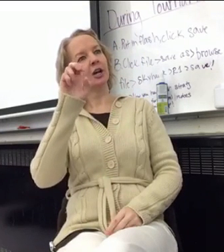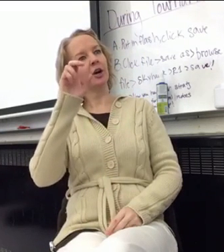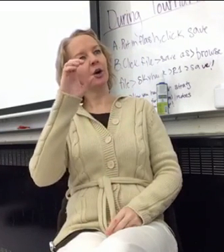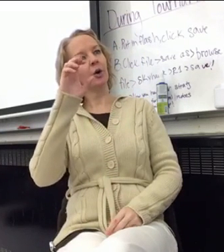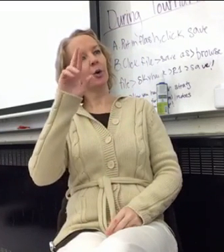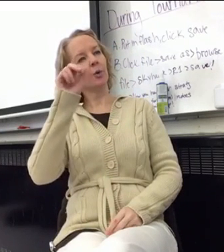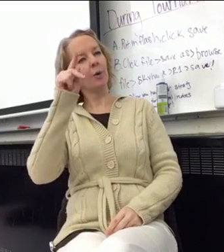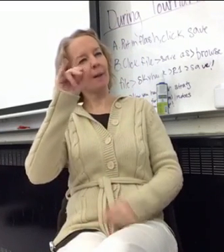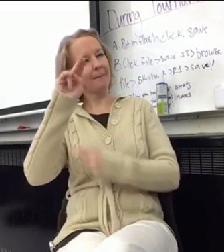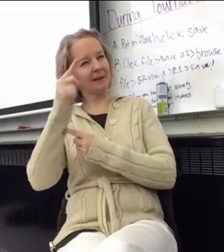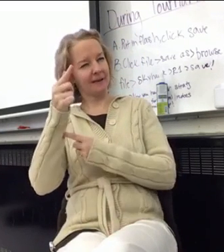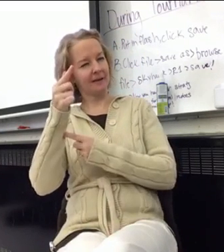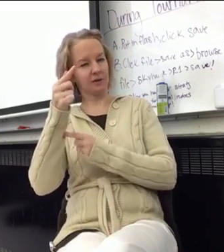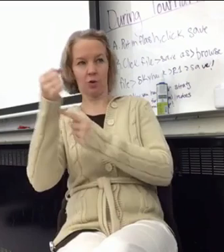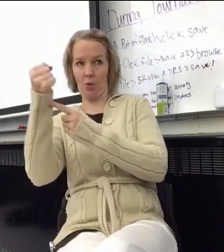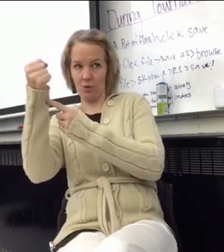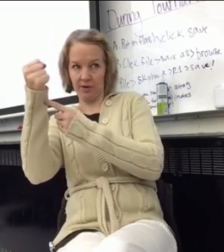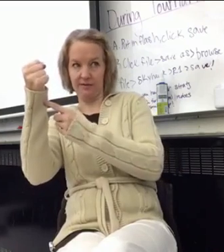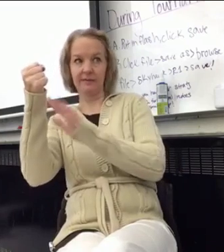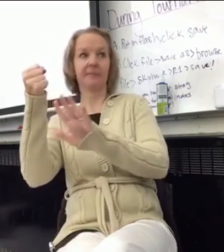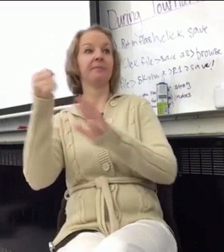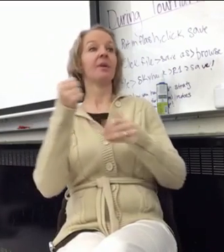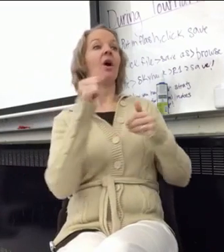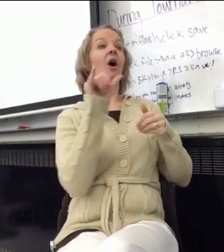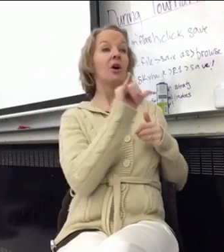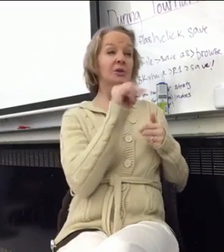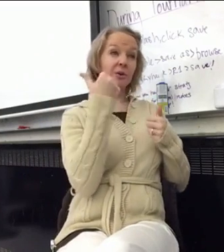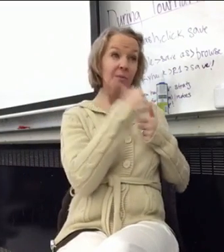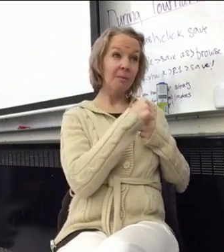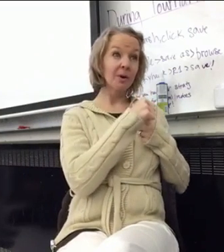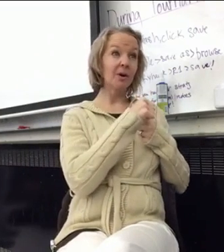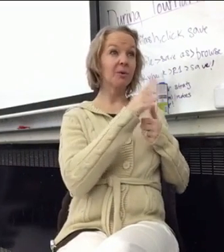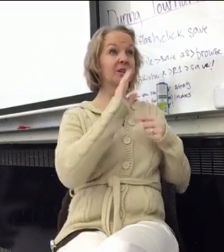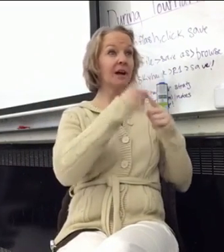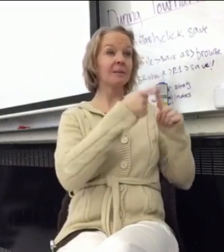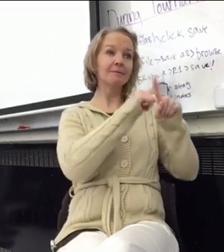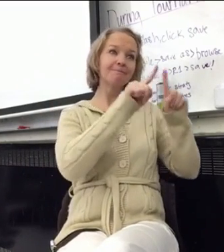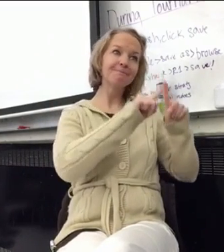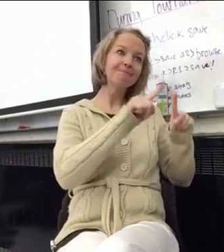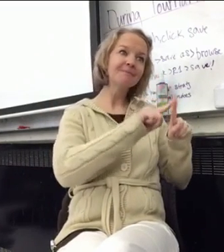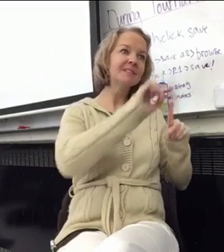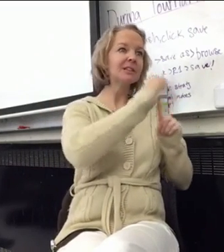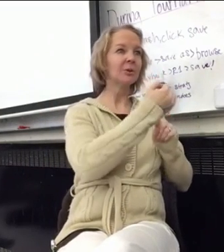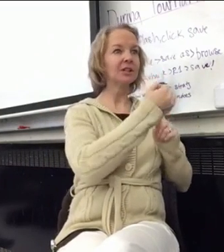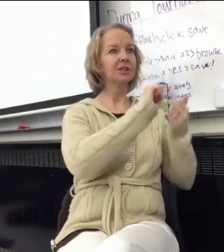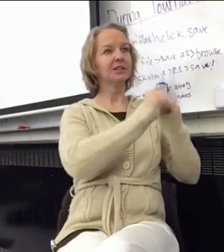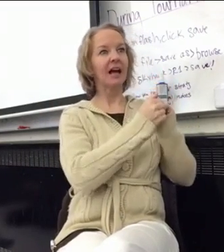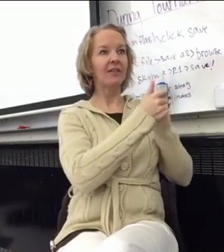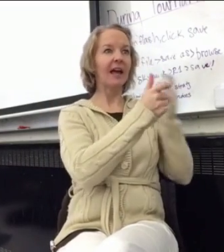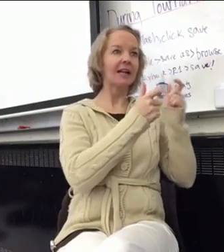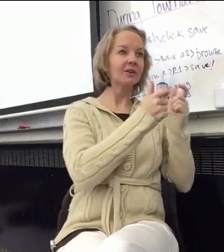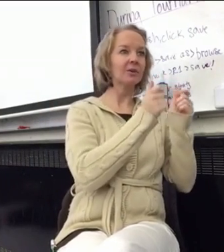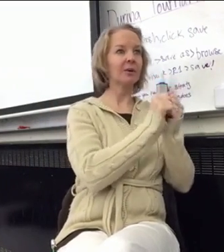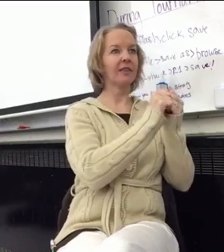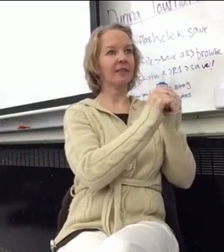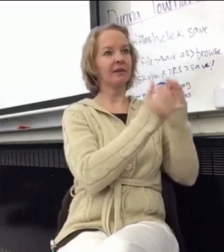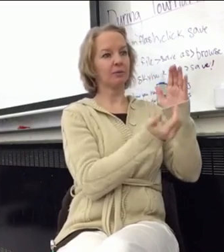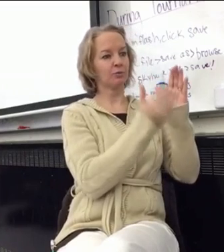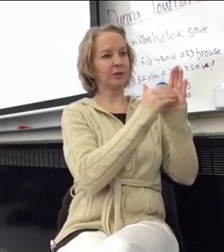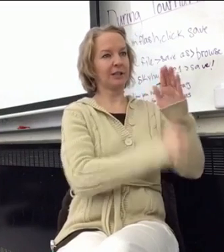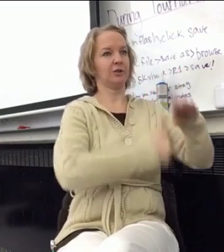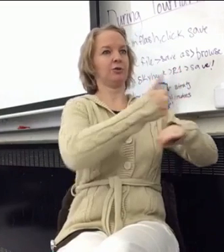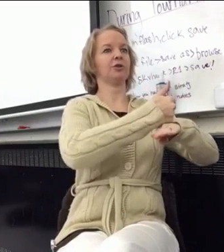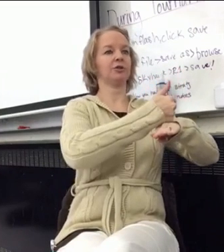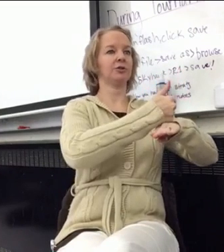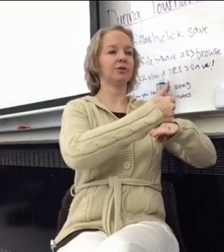just a second, but if you remember, we also were going through several different situations and how they handled them in the Reconstruction South. So